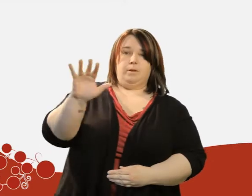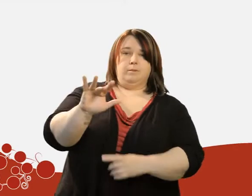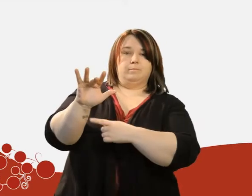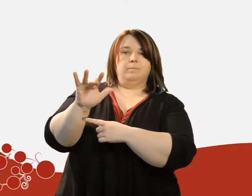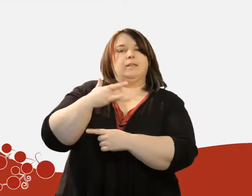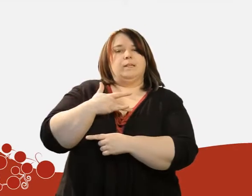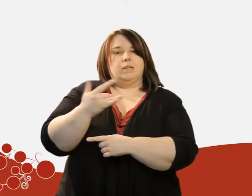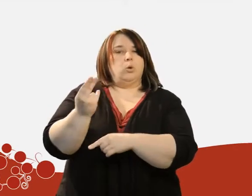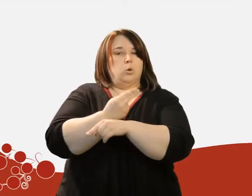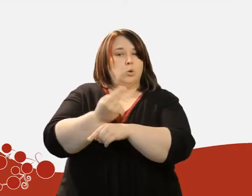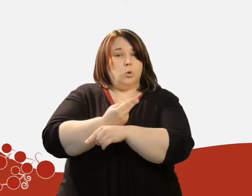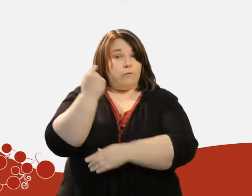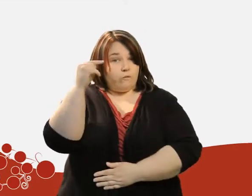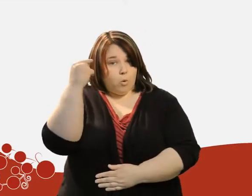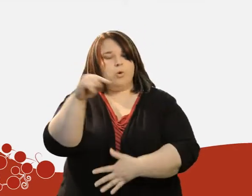Fingerspelling is generally used for 5 reasons.